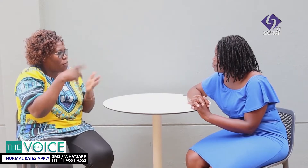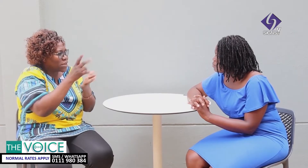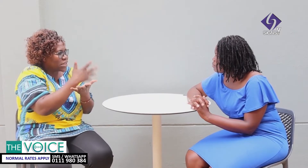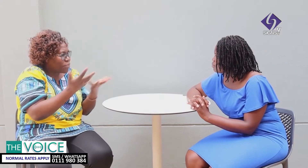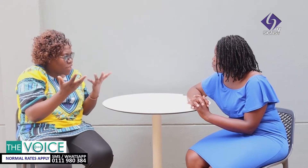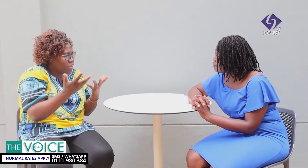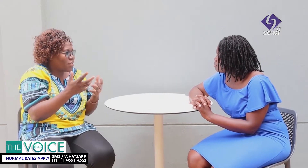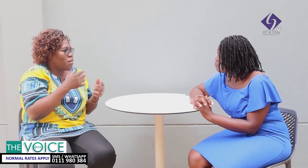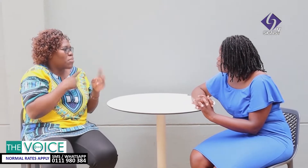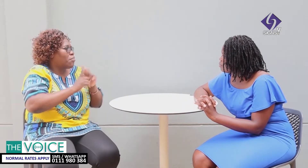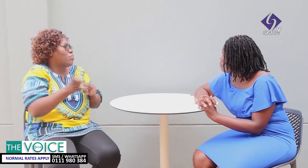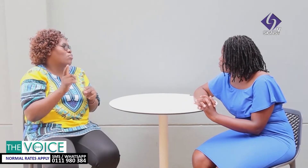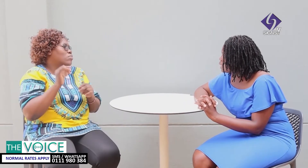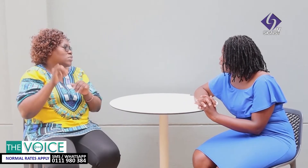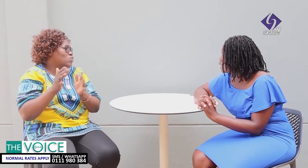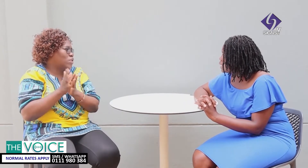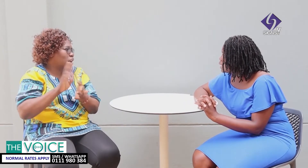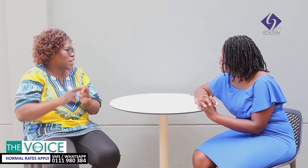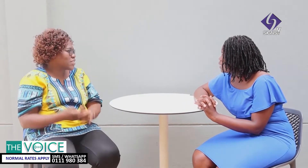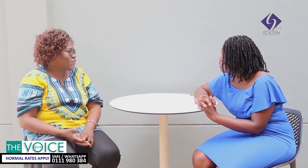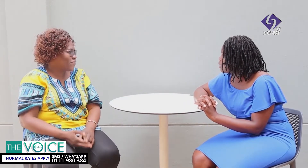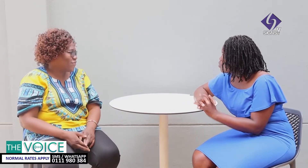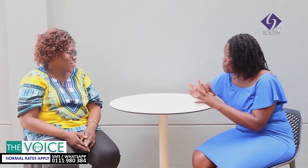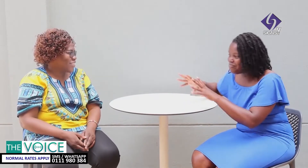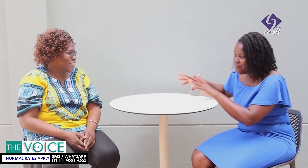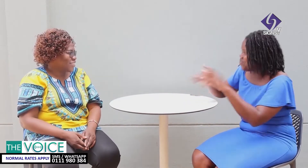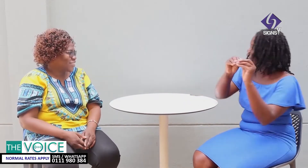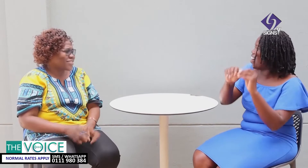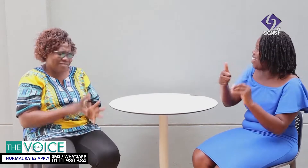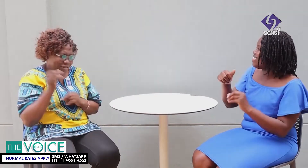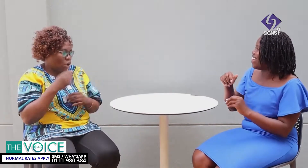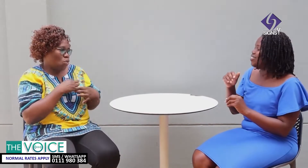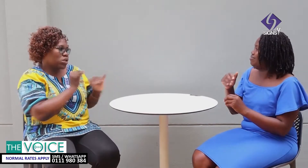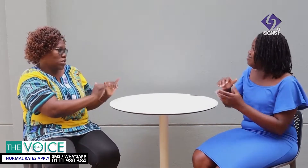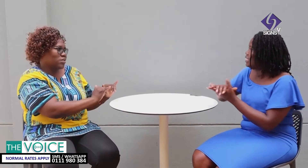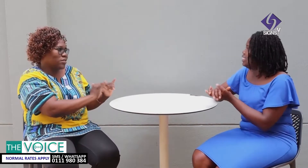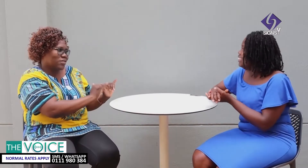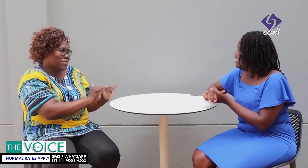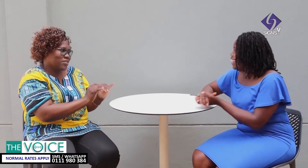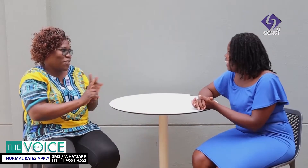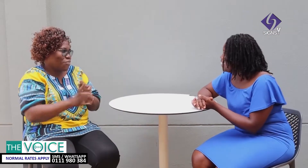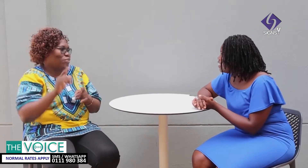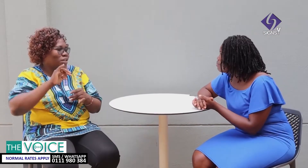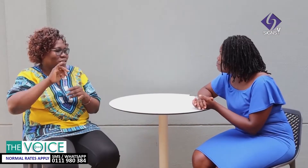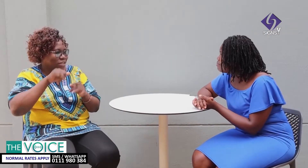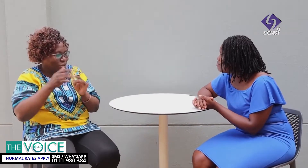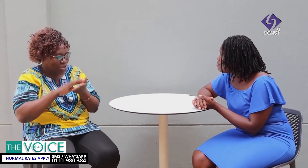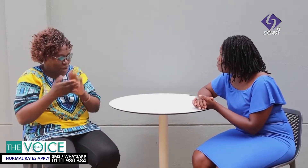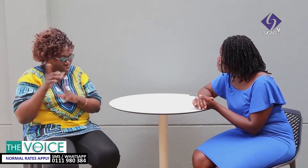another relative. But at this time, I knew my uncle would be really looking. I would really have the freedom to go